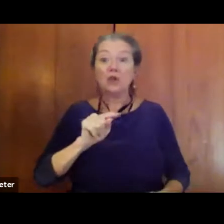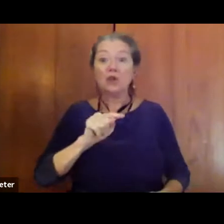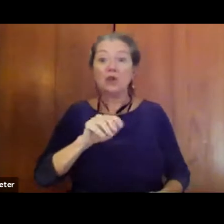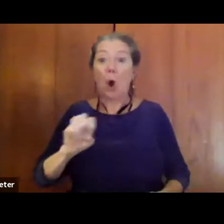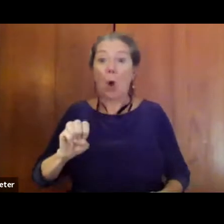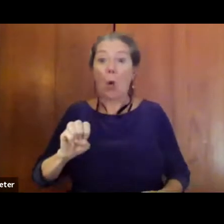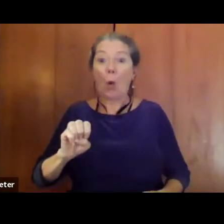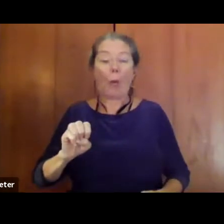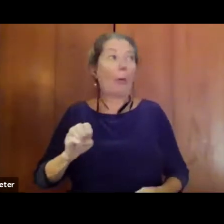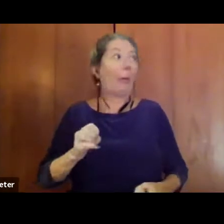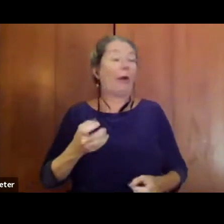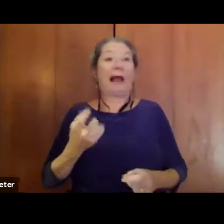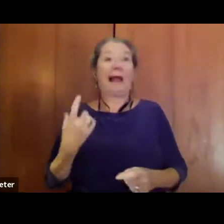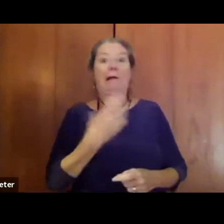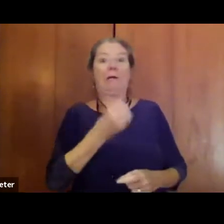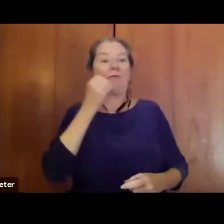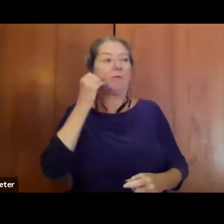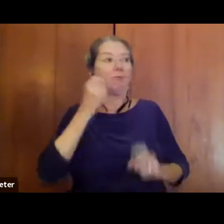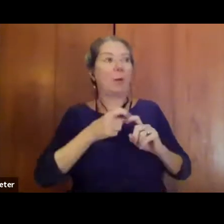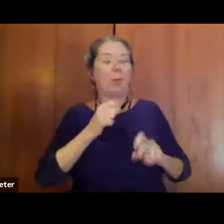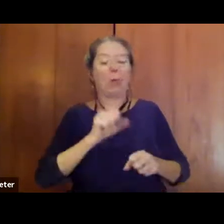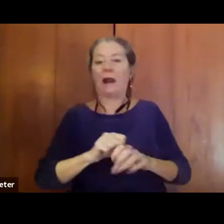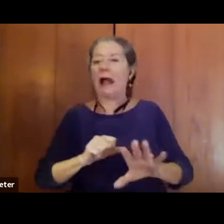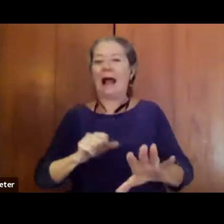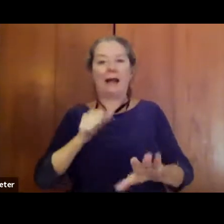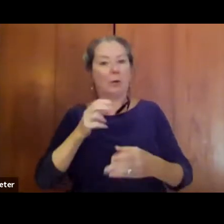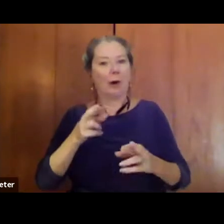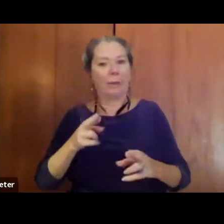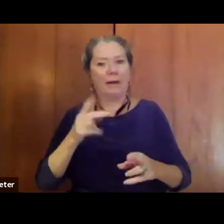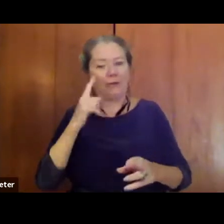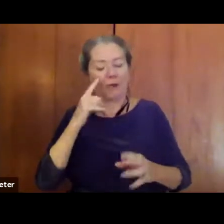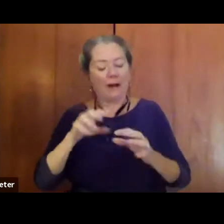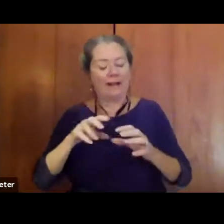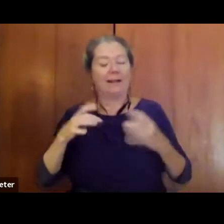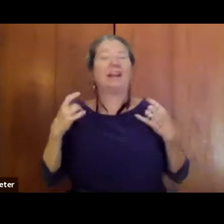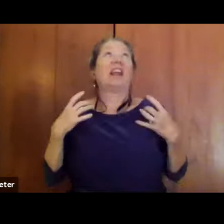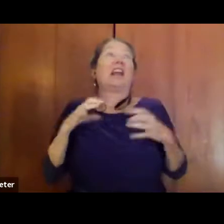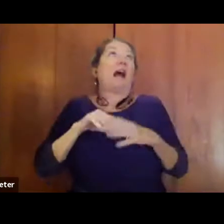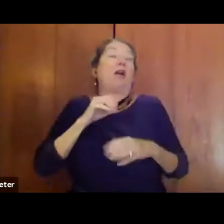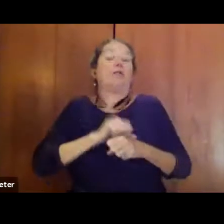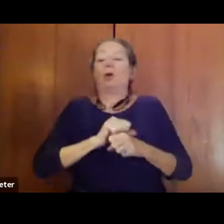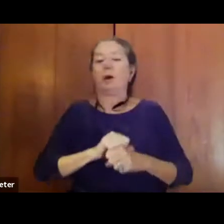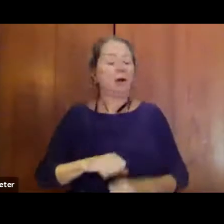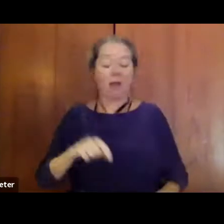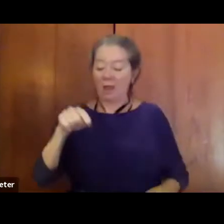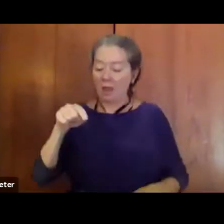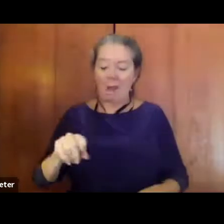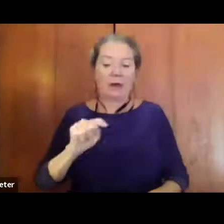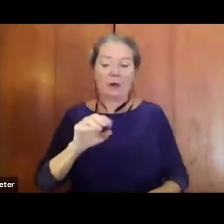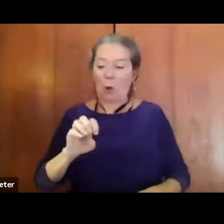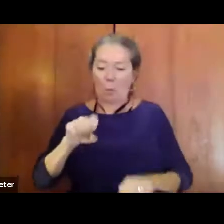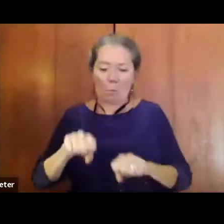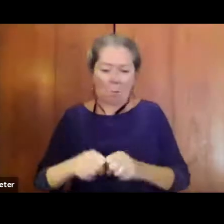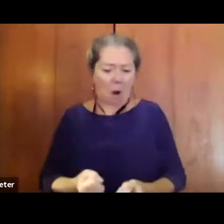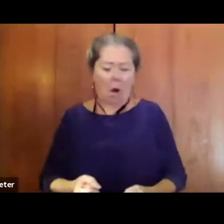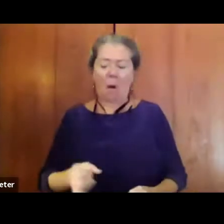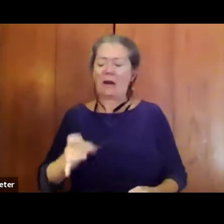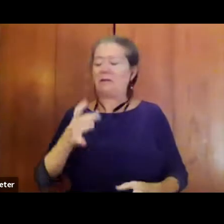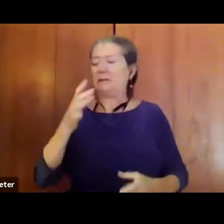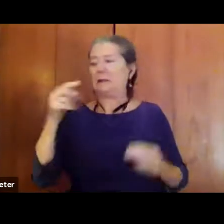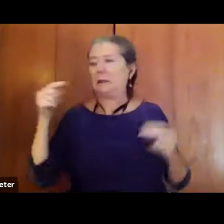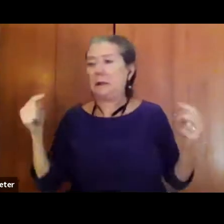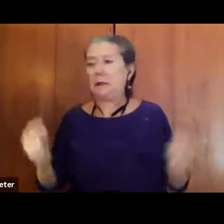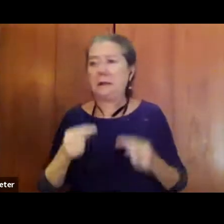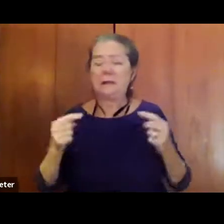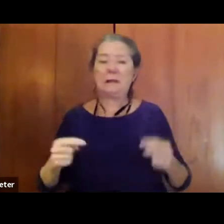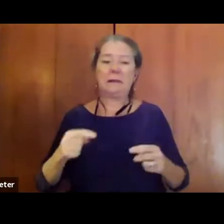like crazy, and it only grew more painful and uglier as the days progressed. Battered, bruised, bloody. It had that